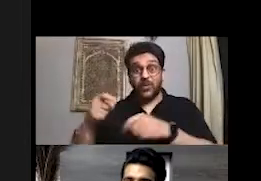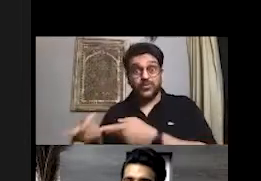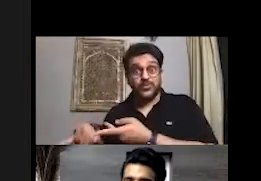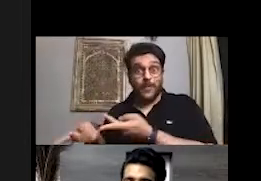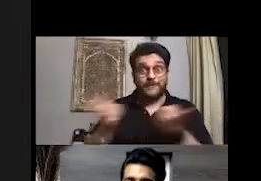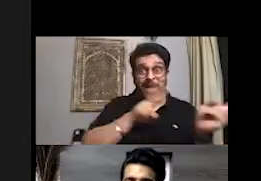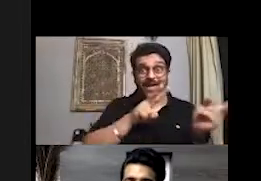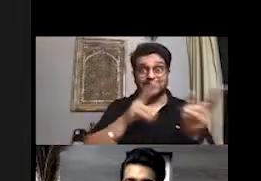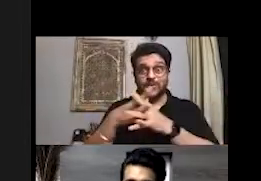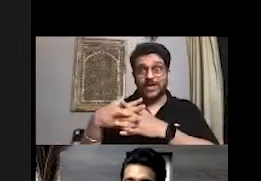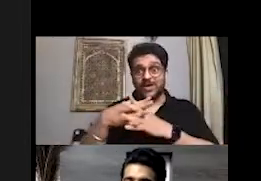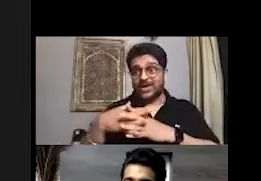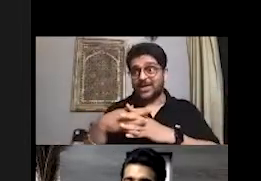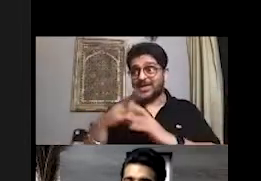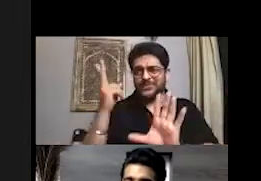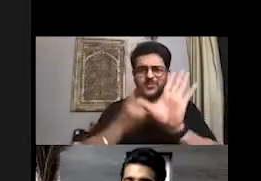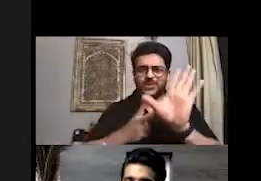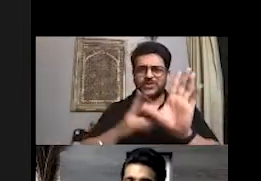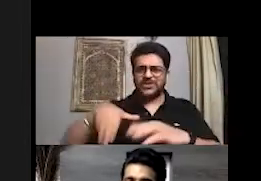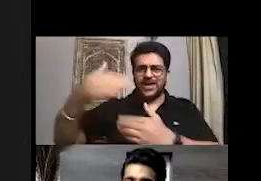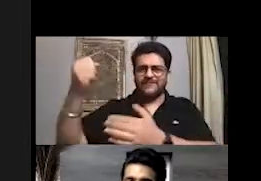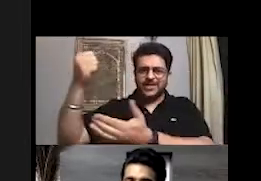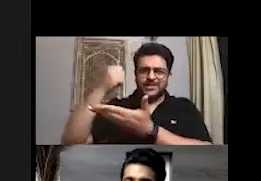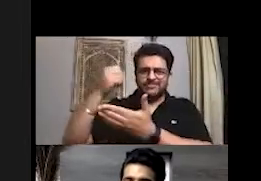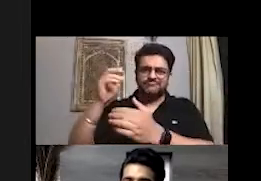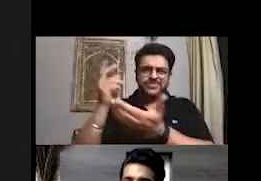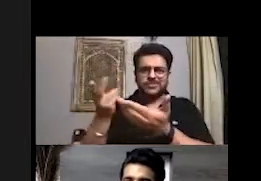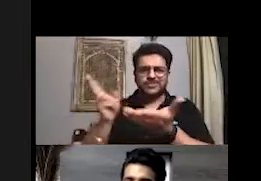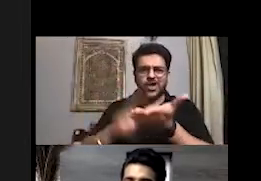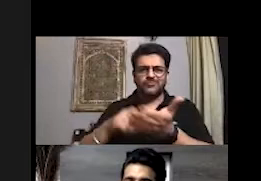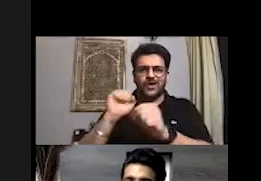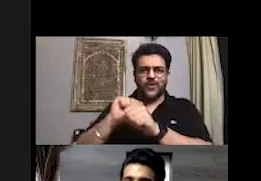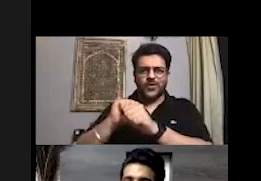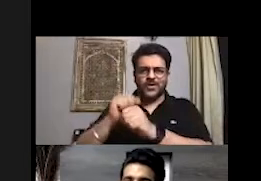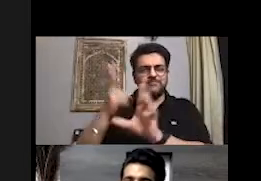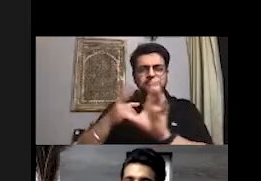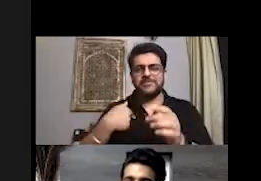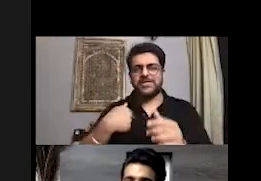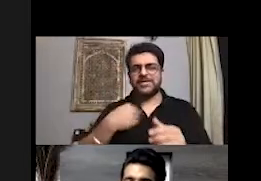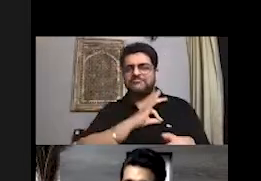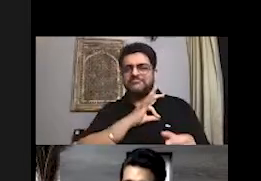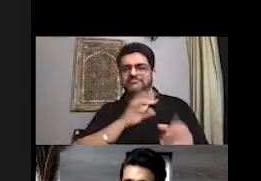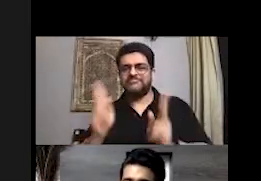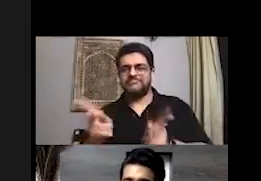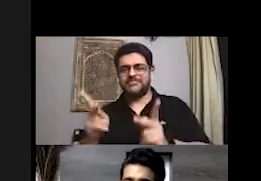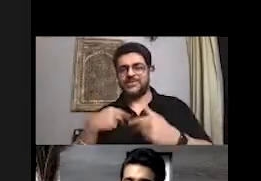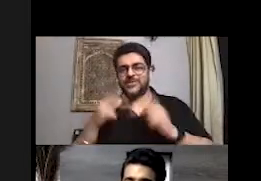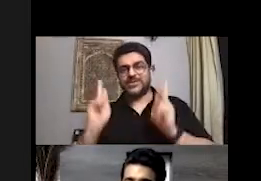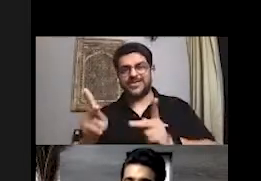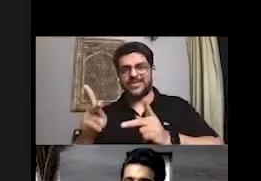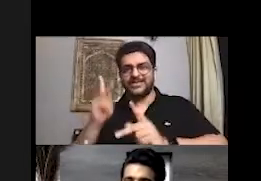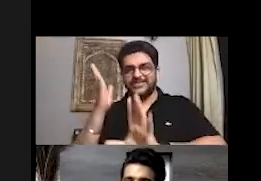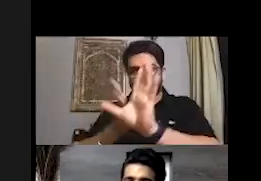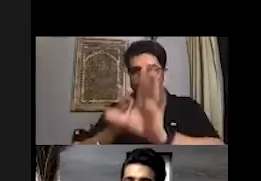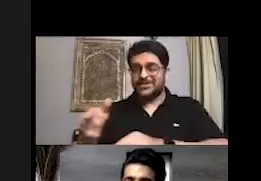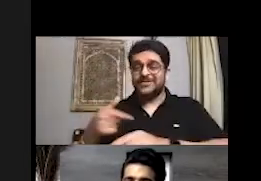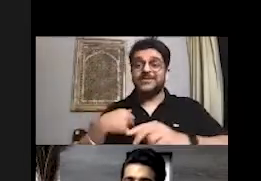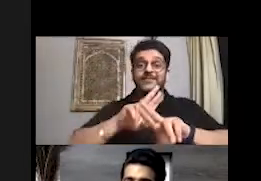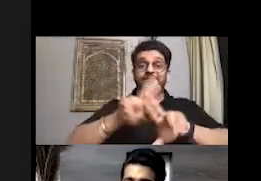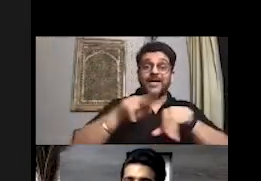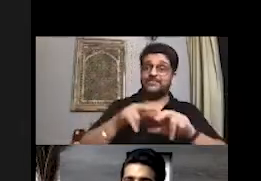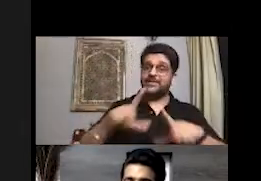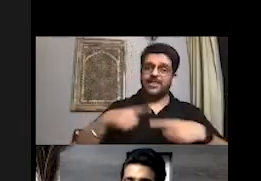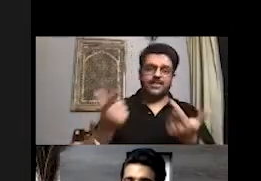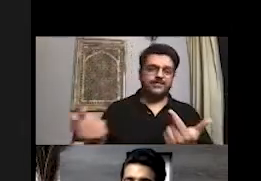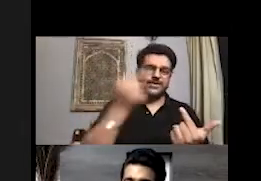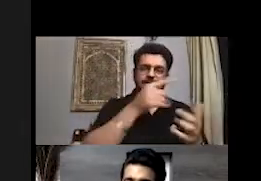So from last 5 years, when I thought that I have to go back to America, I thought I will get the funds. I